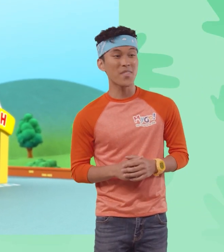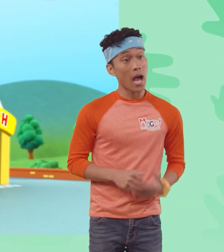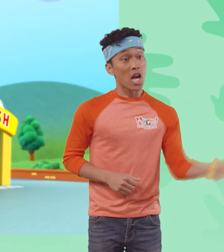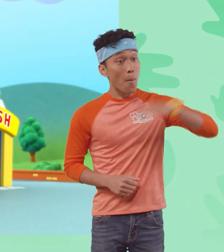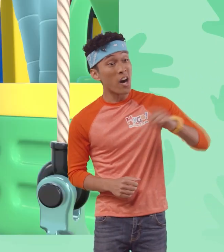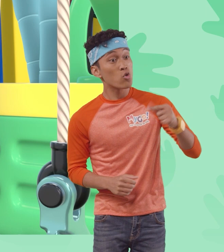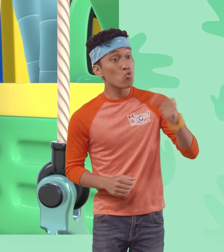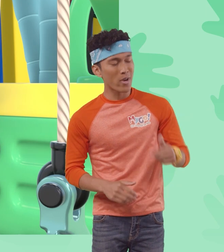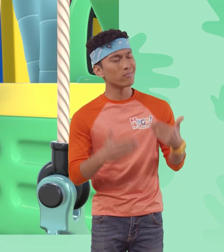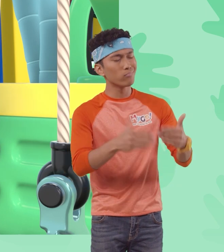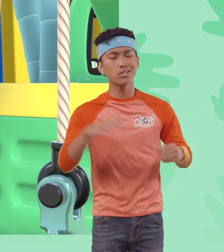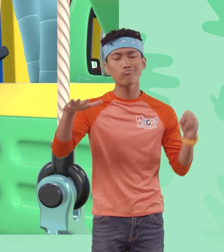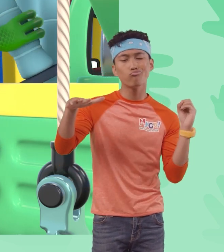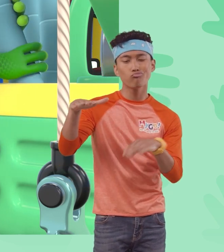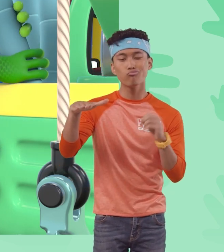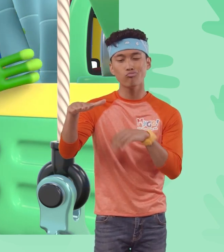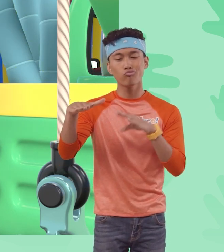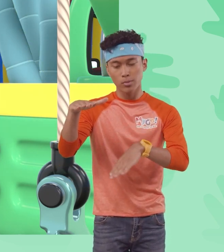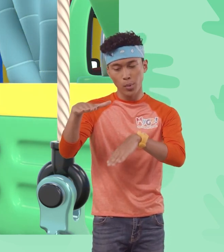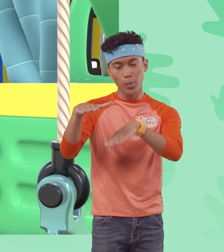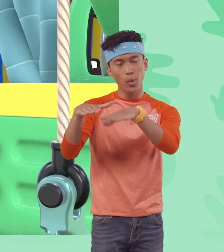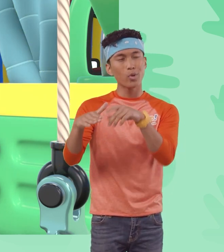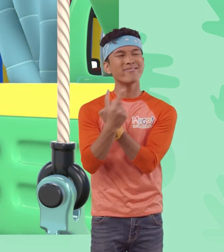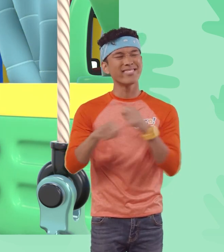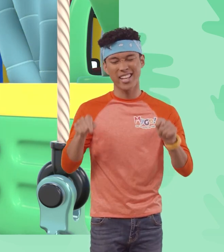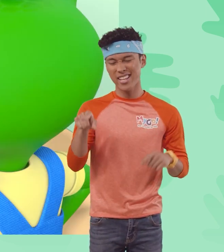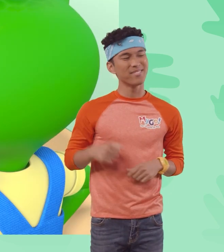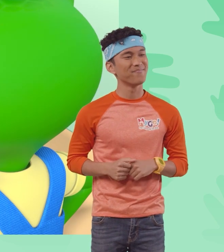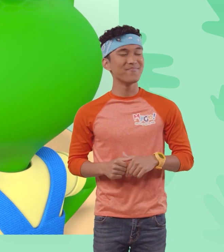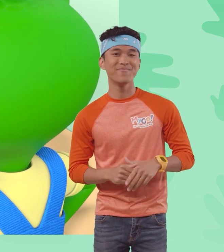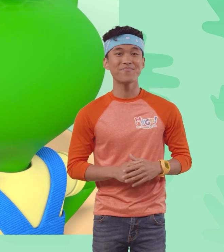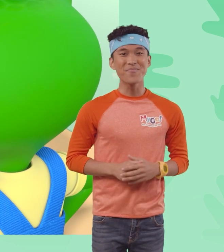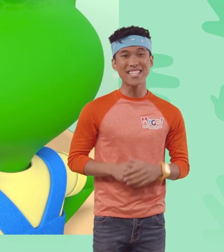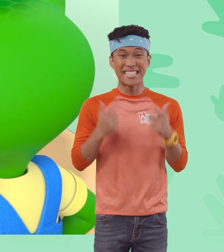Come on, Green. Let's load all this rubbish into Tilly.